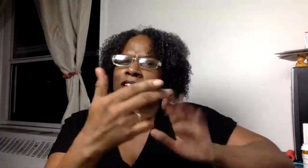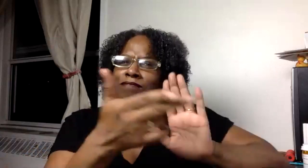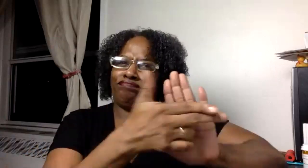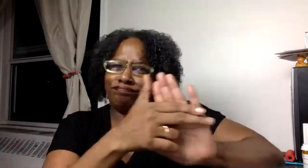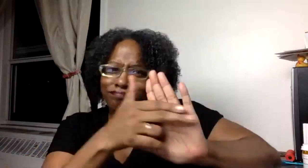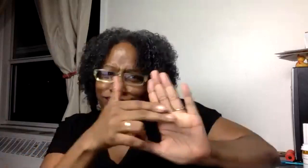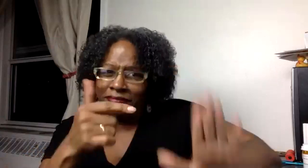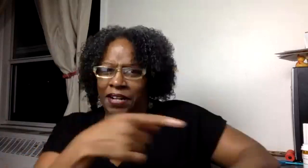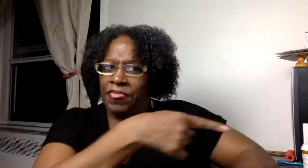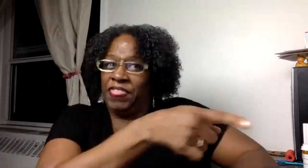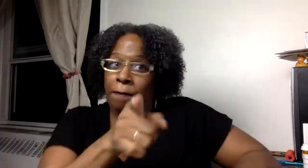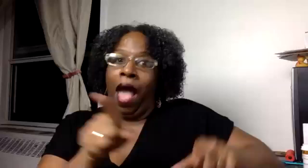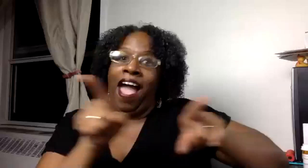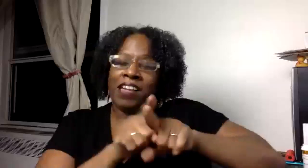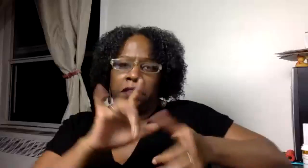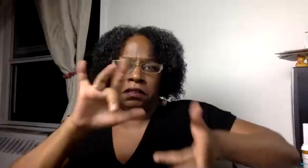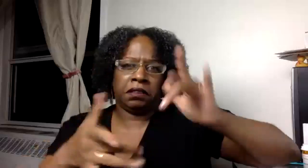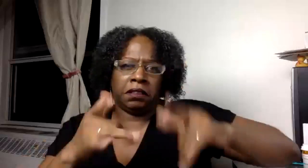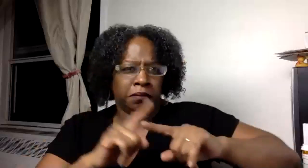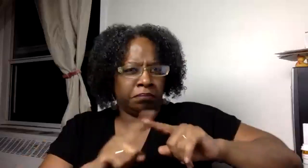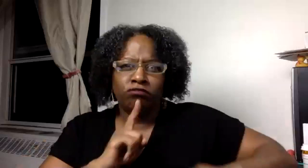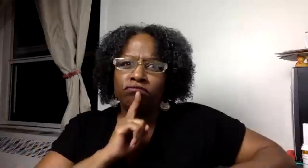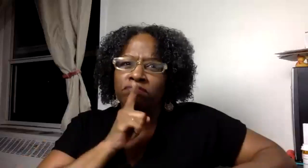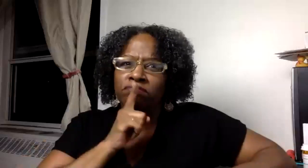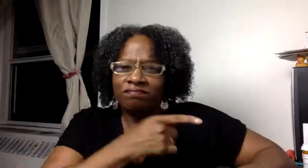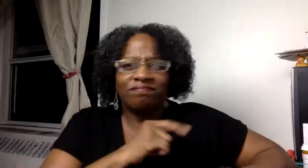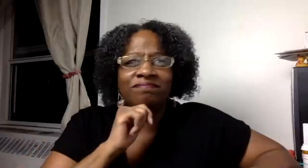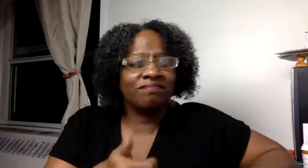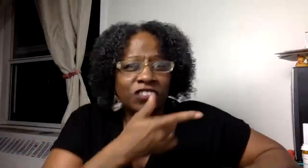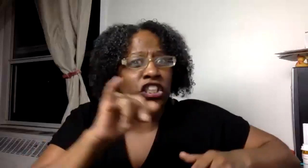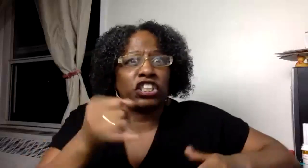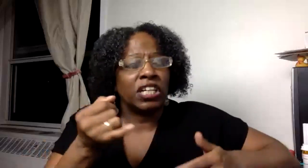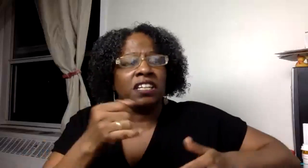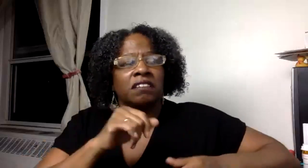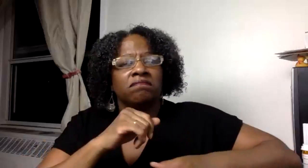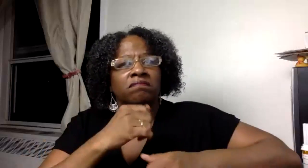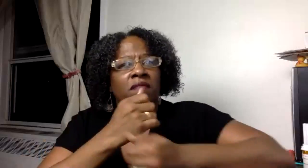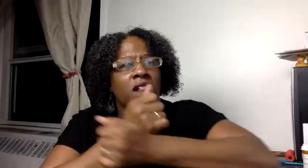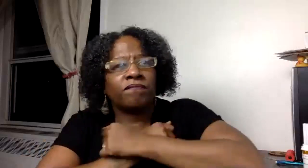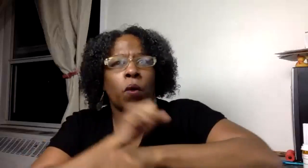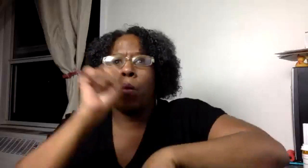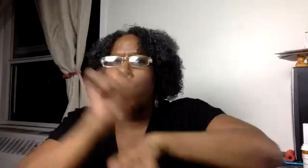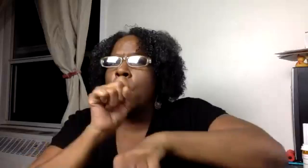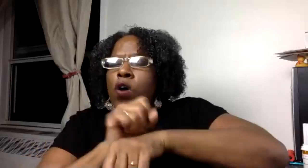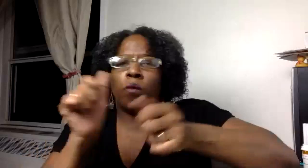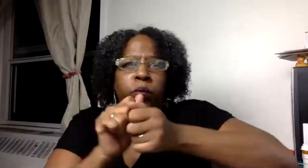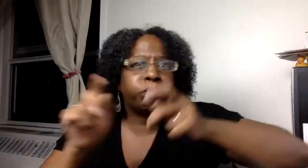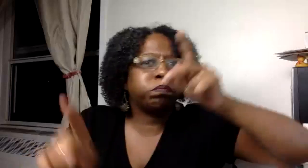language, very close up. People really will even label them as some kind